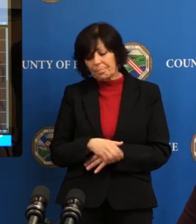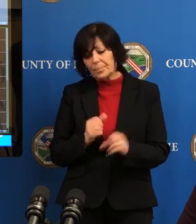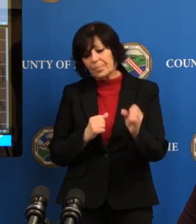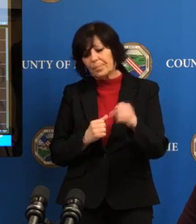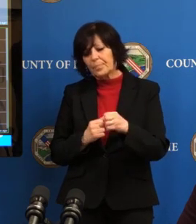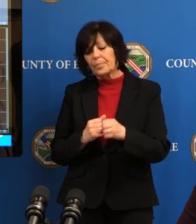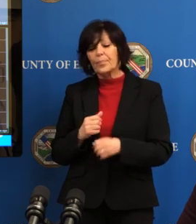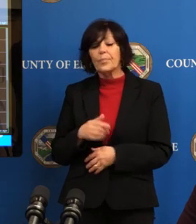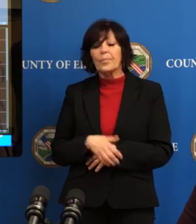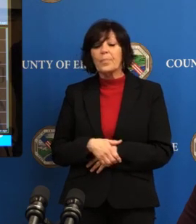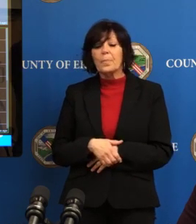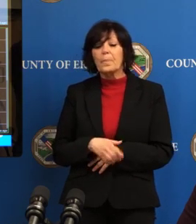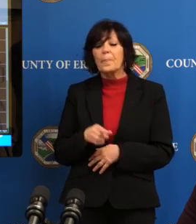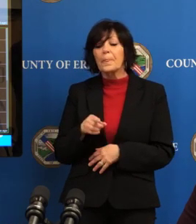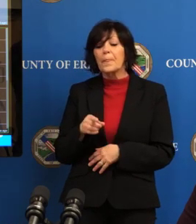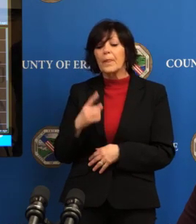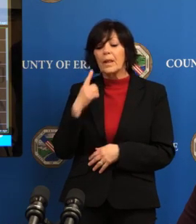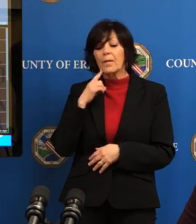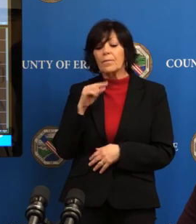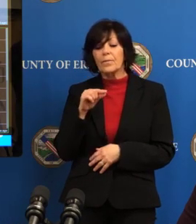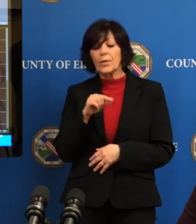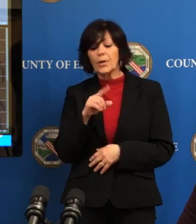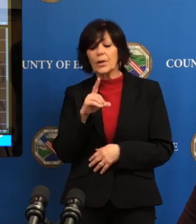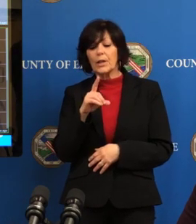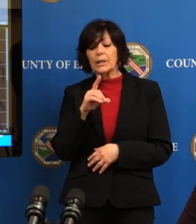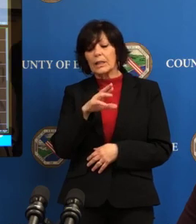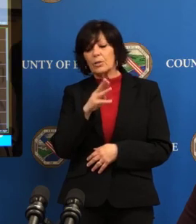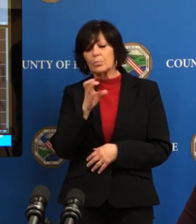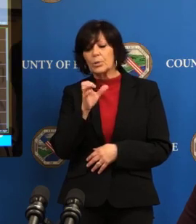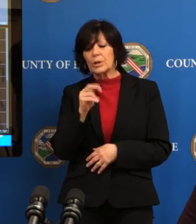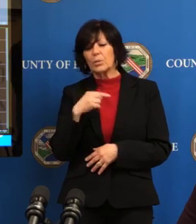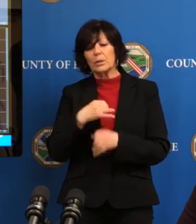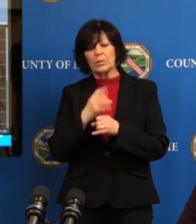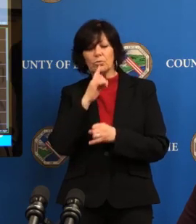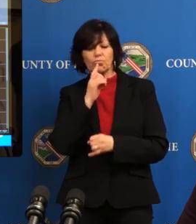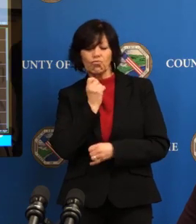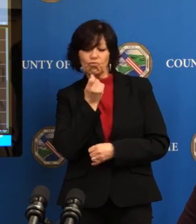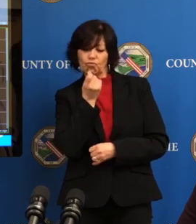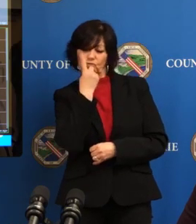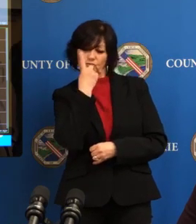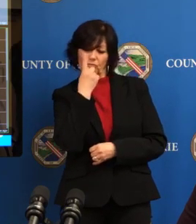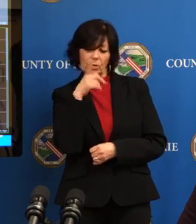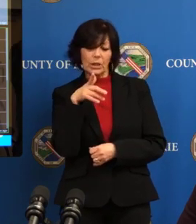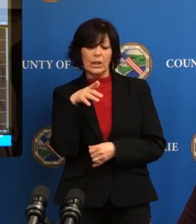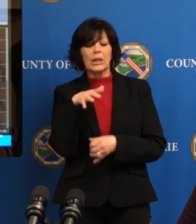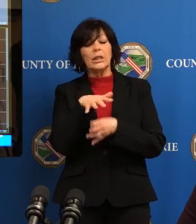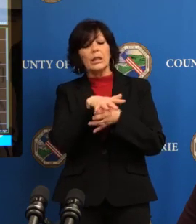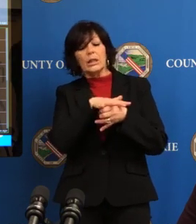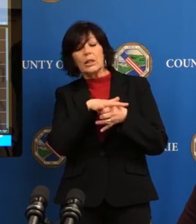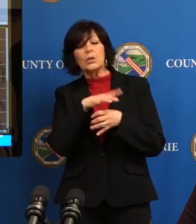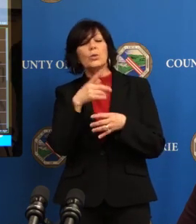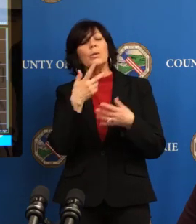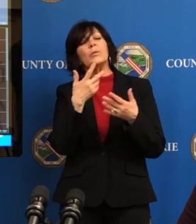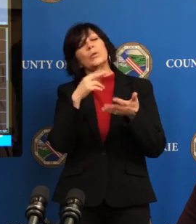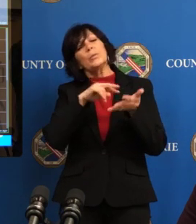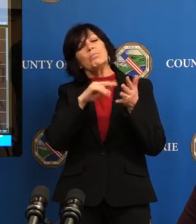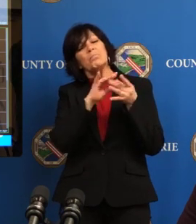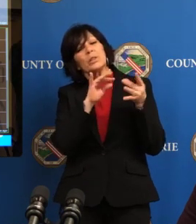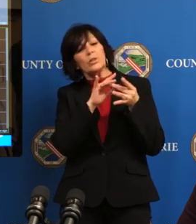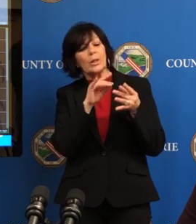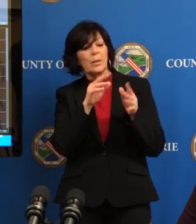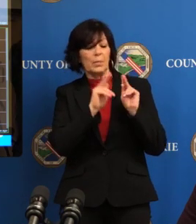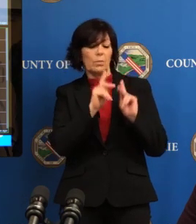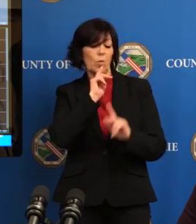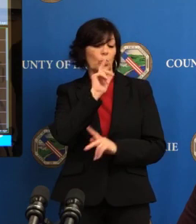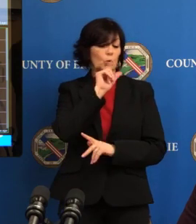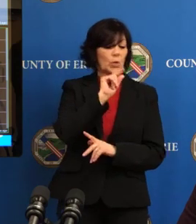Okay. For Dr. Burstein, I just wanted to make sure I understand the demographic where you mentioned the people in their 20s, 30s, and 40s.